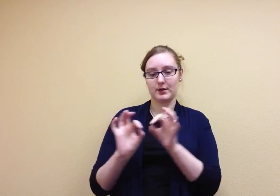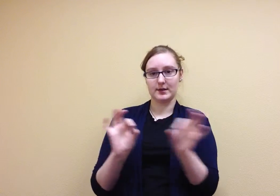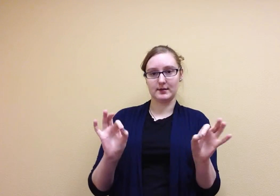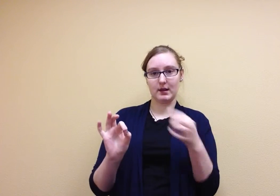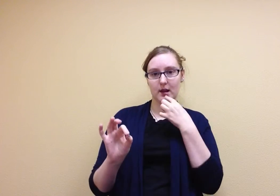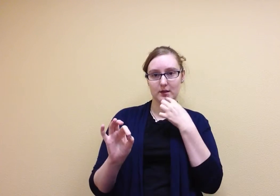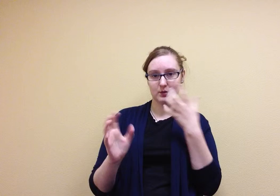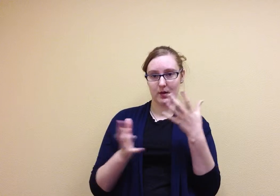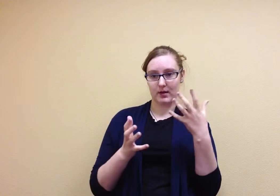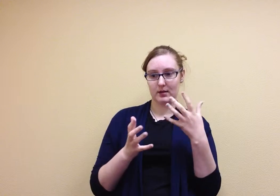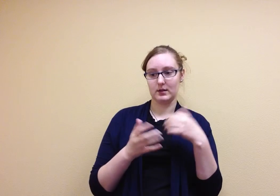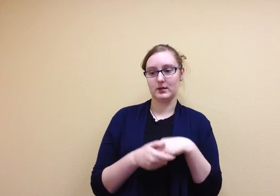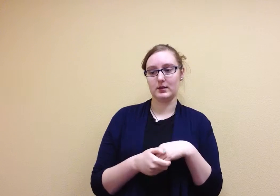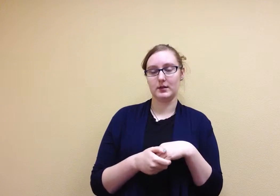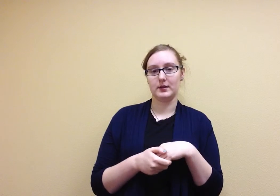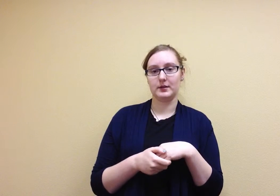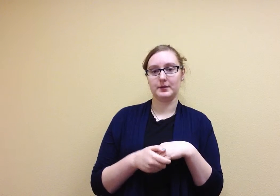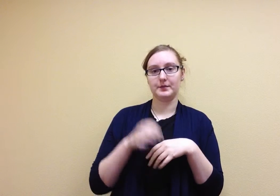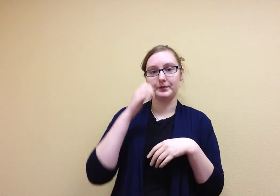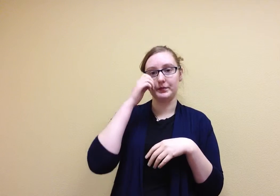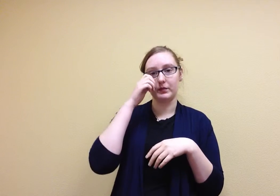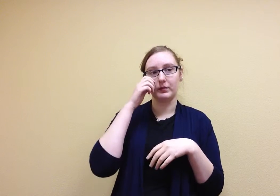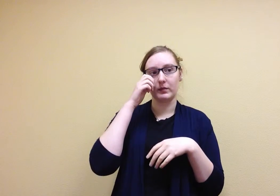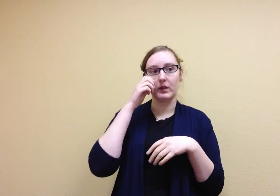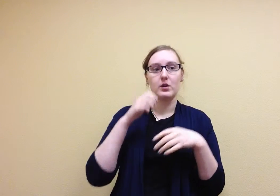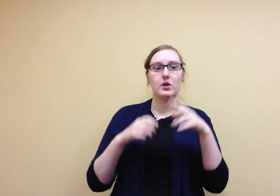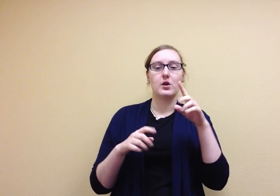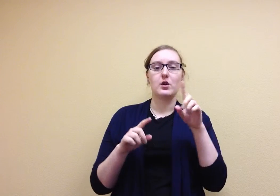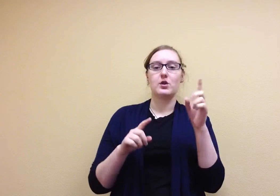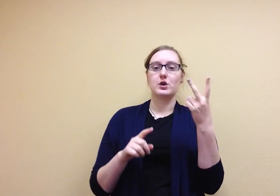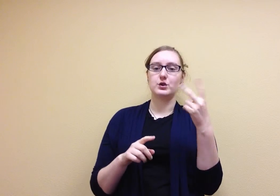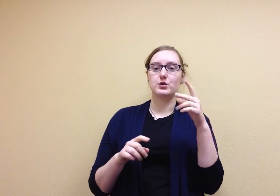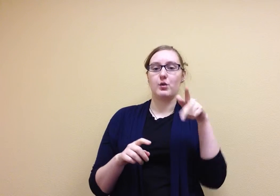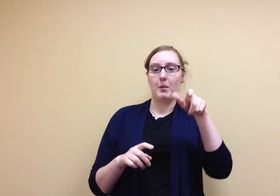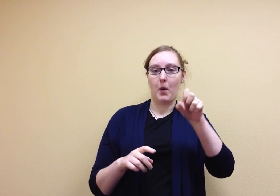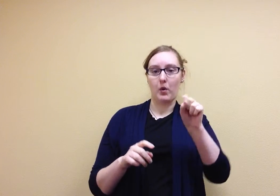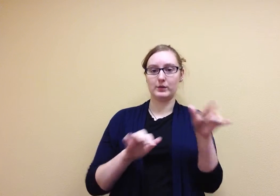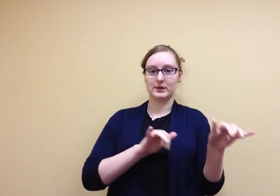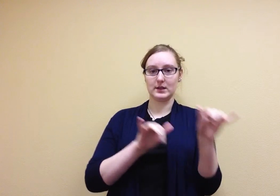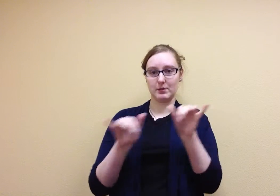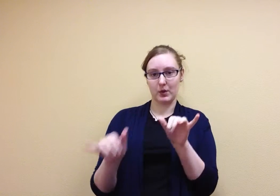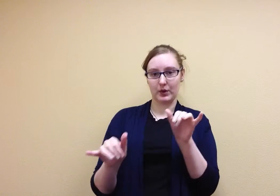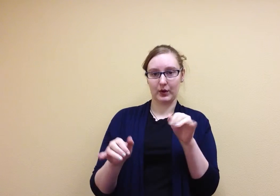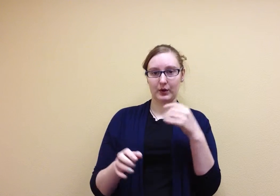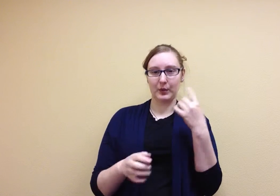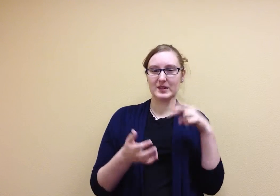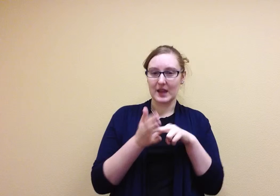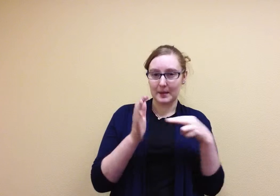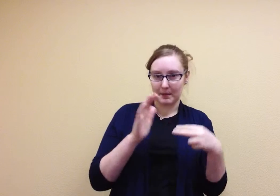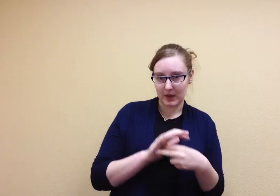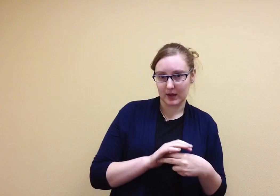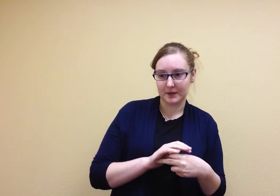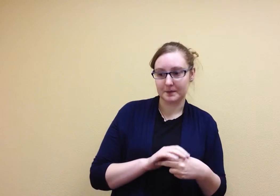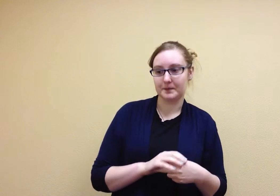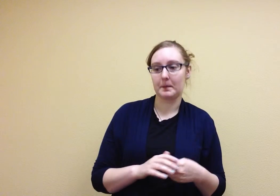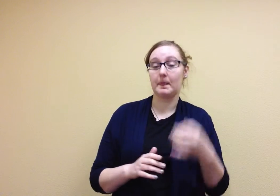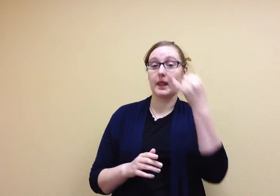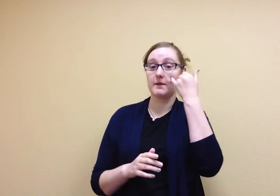that are alike. What does that mean if the two poles are alike? And what happens when we have two poles that are